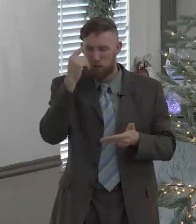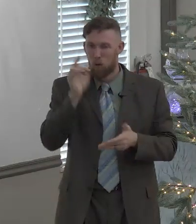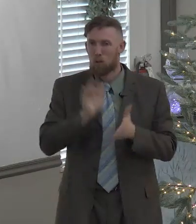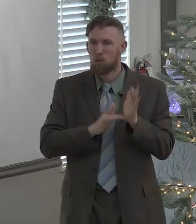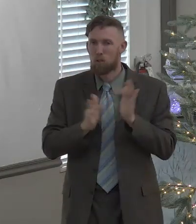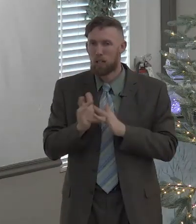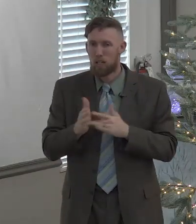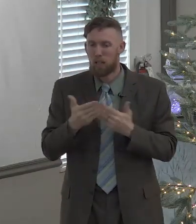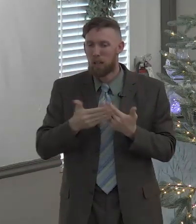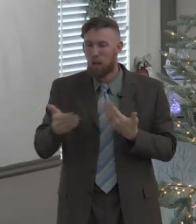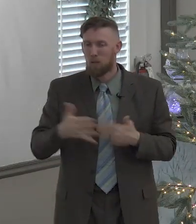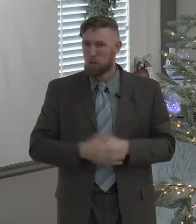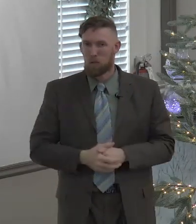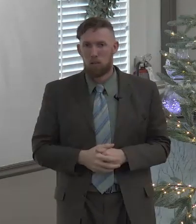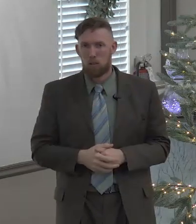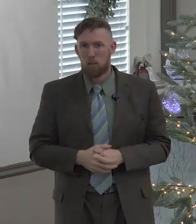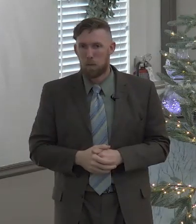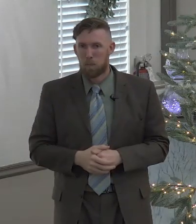to do?